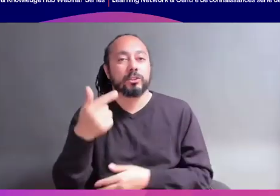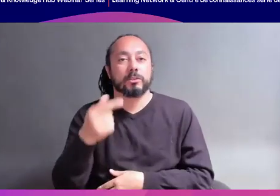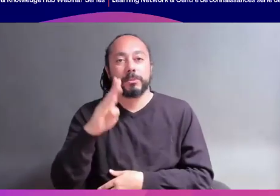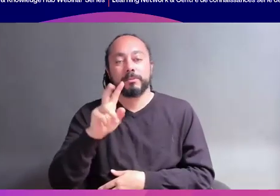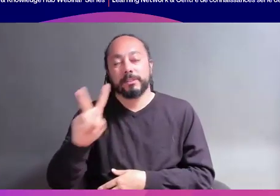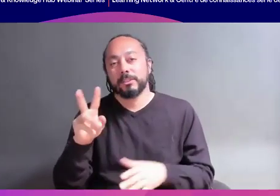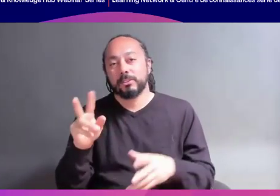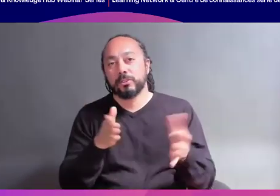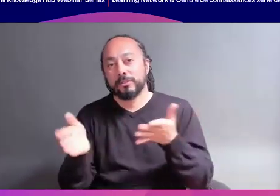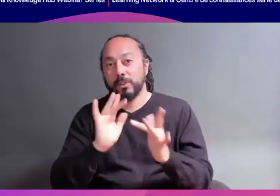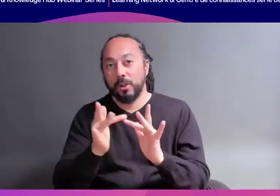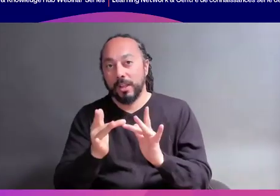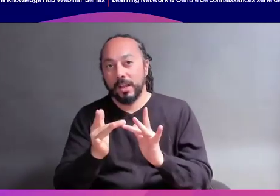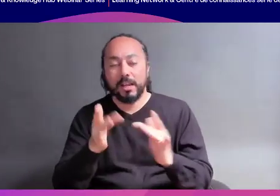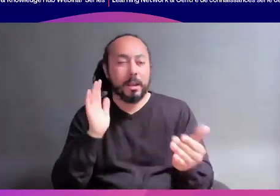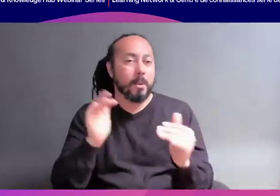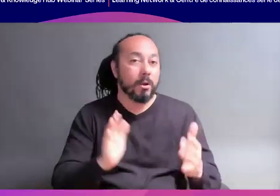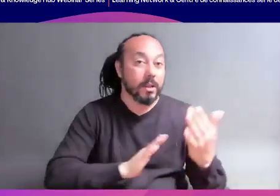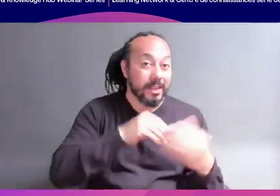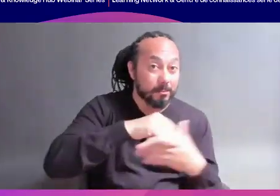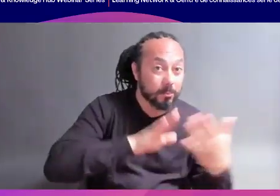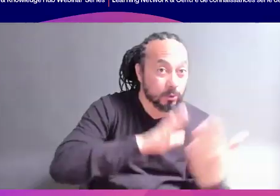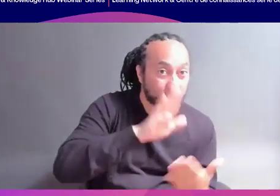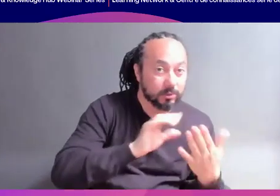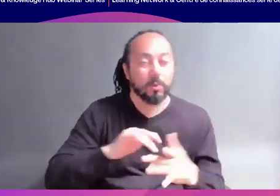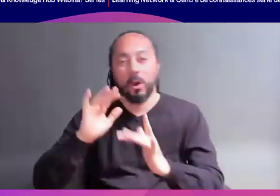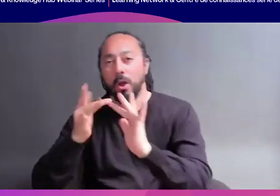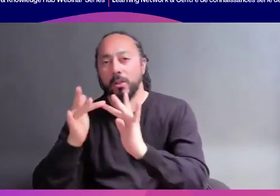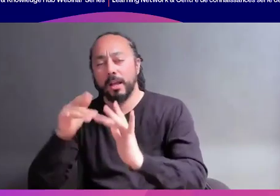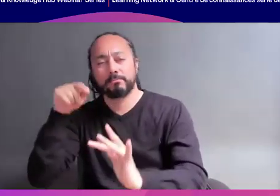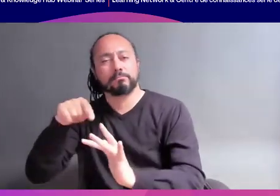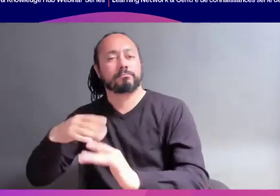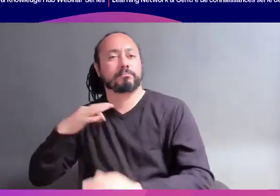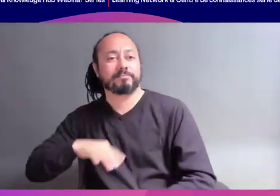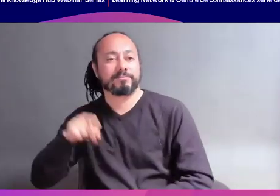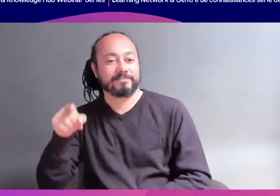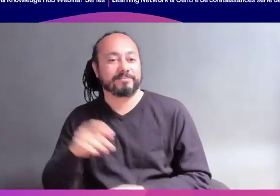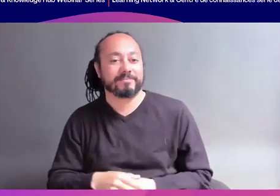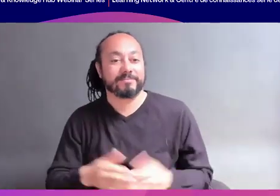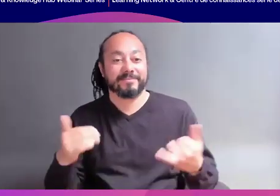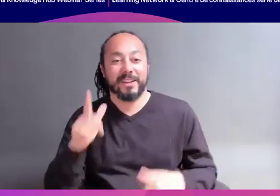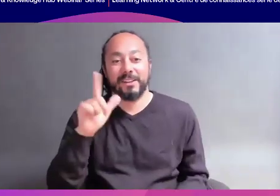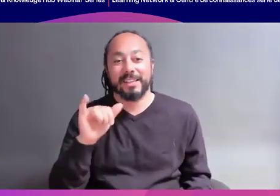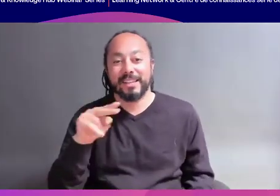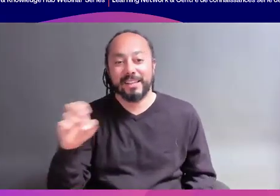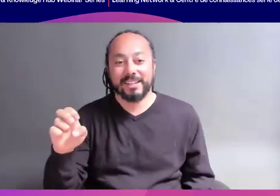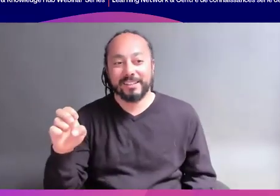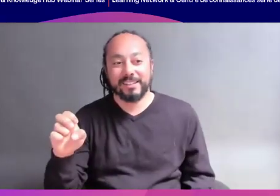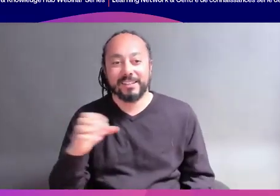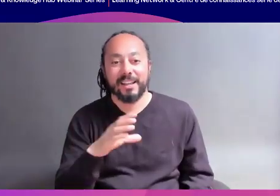as compared to in-person interventions. So I'd like to start with Leanne and Connect